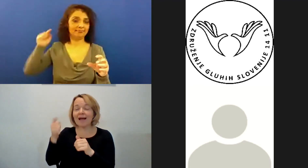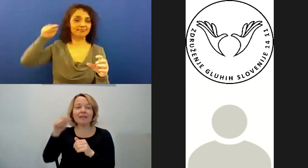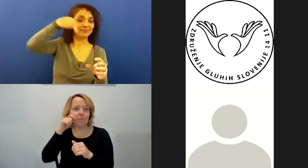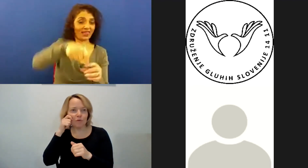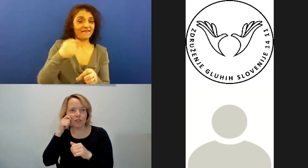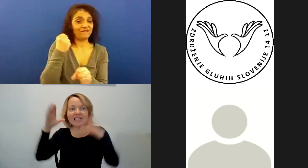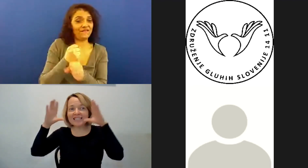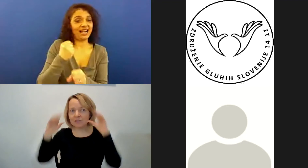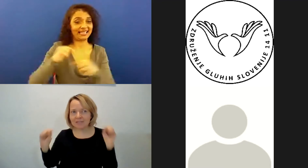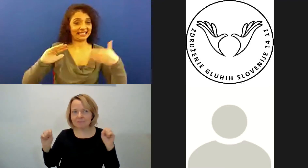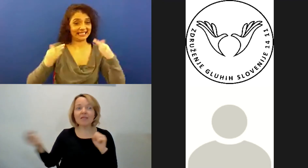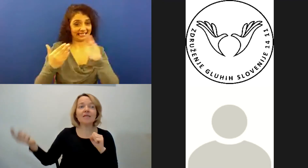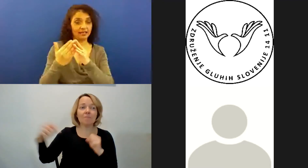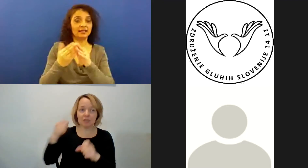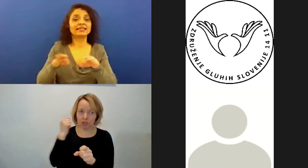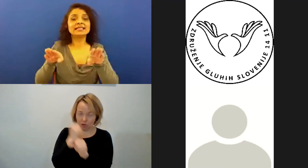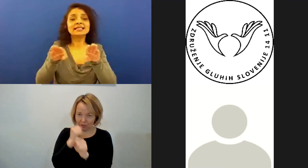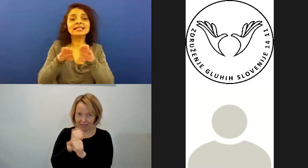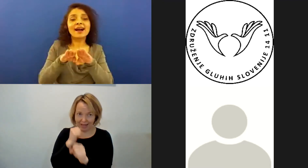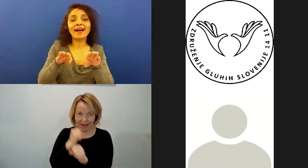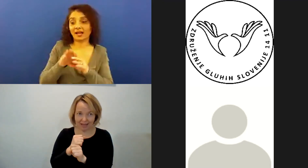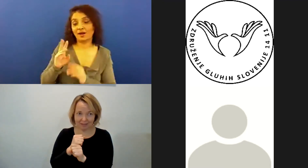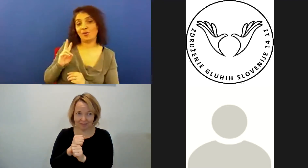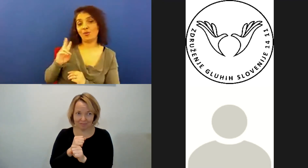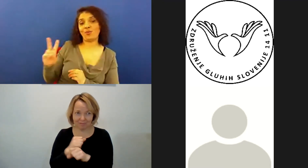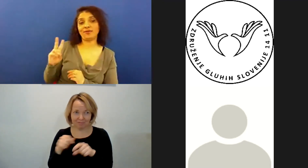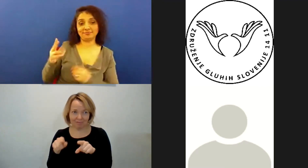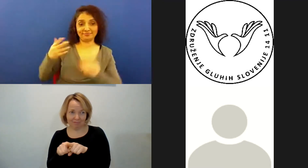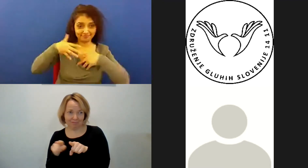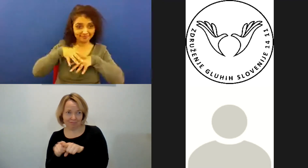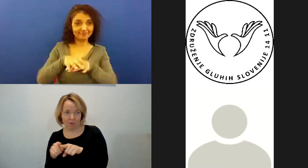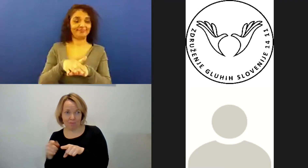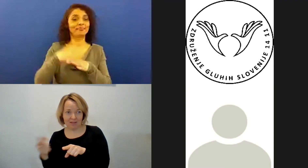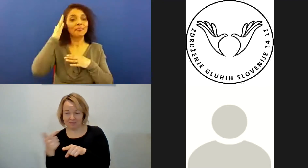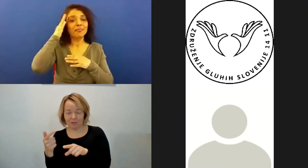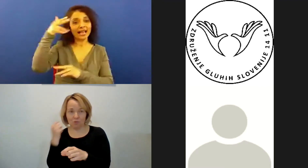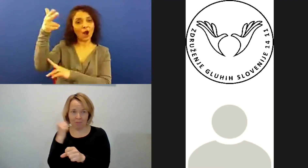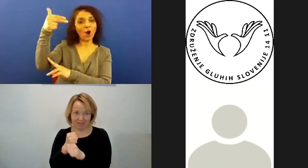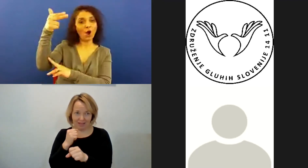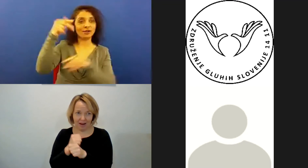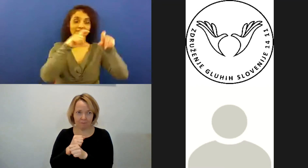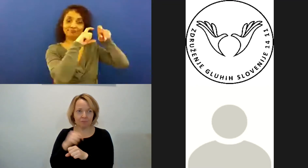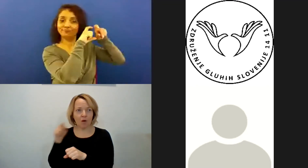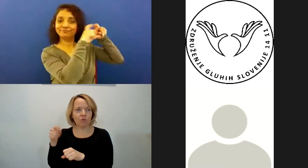Zurich, 6 months. And I was lucky to meet a Dutch guy in Zermatt.